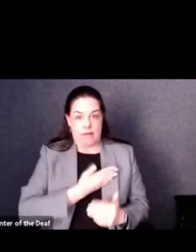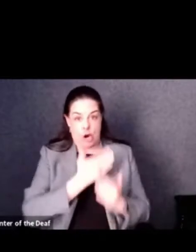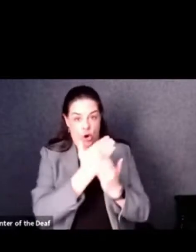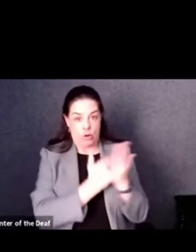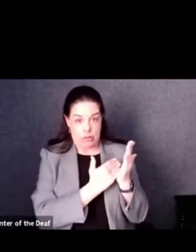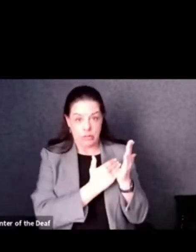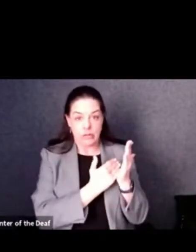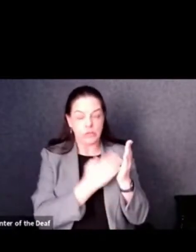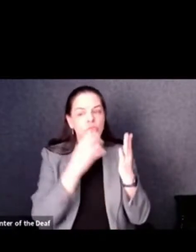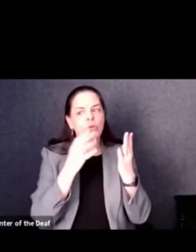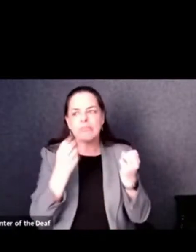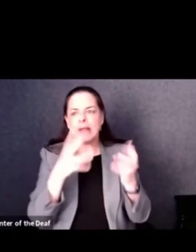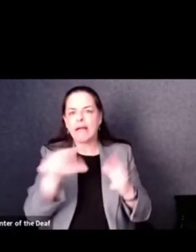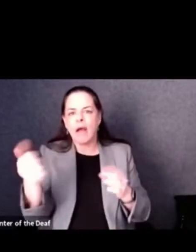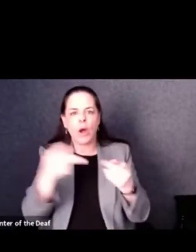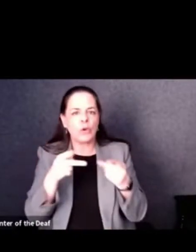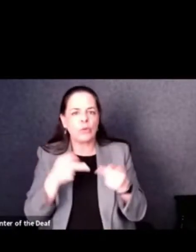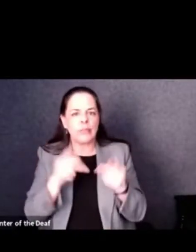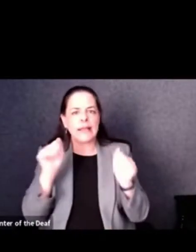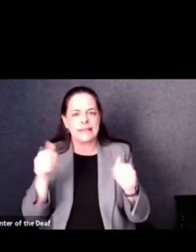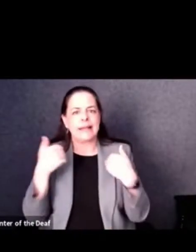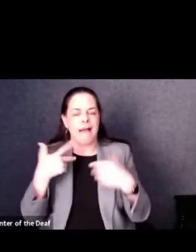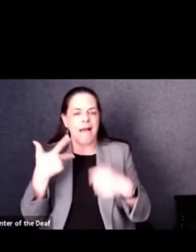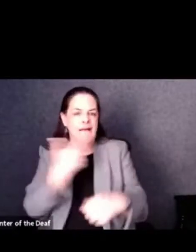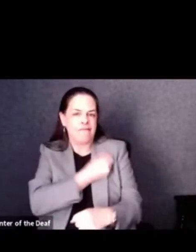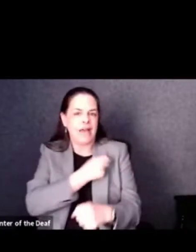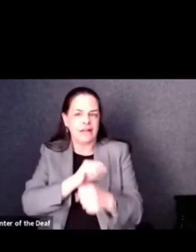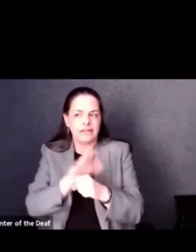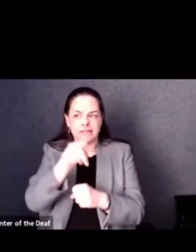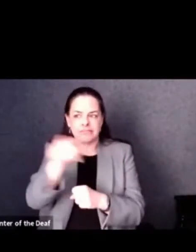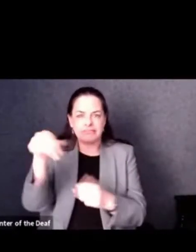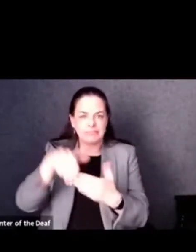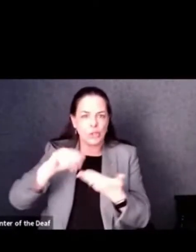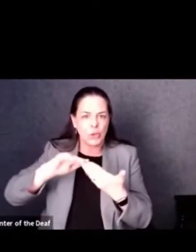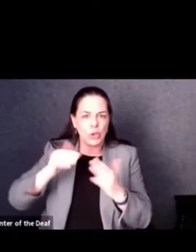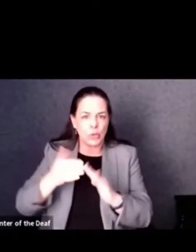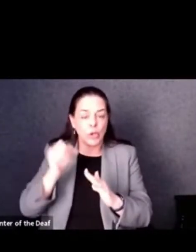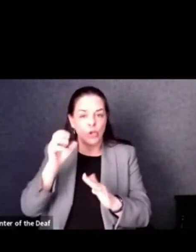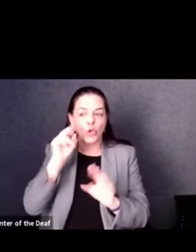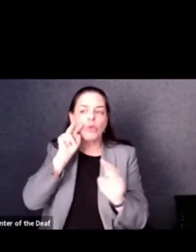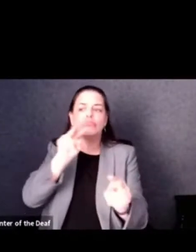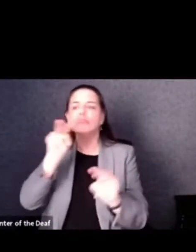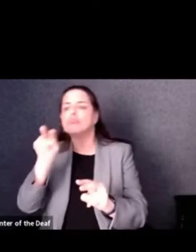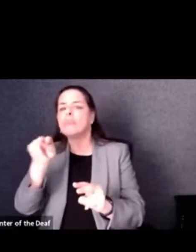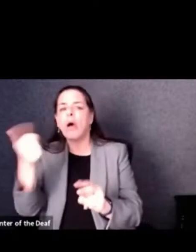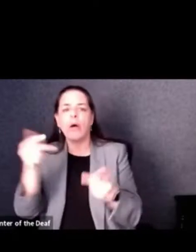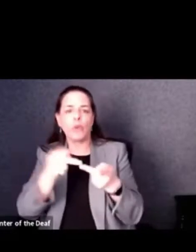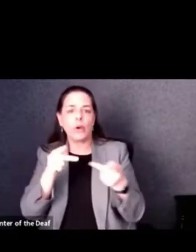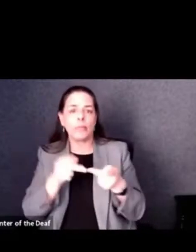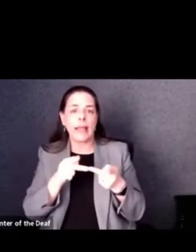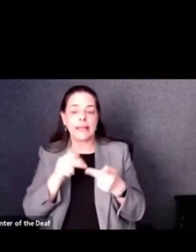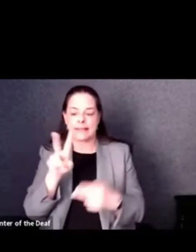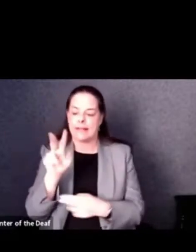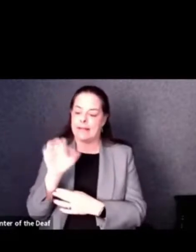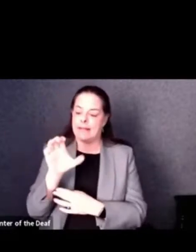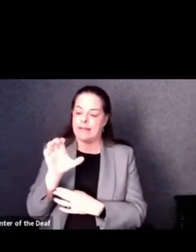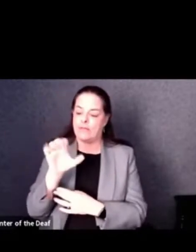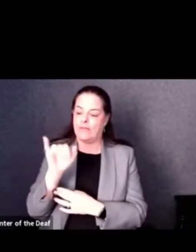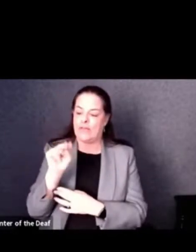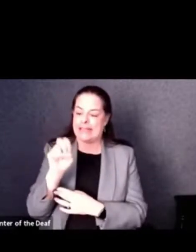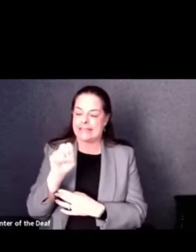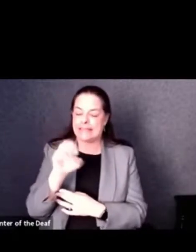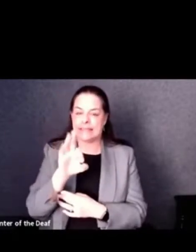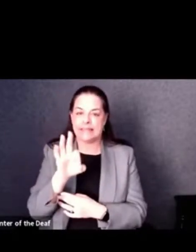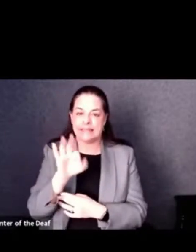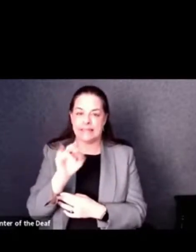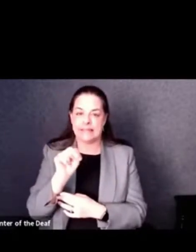still lots of other opportunities to get vaccinated in the community. So keep an eye on the Vaccine Finder website